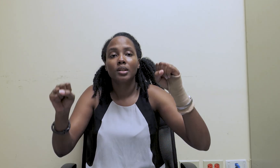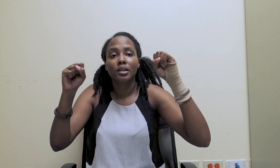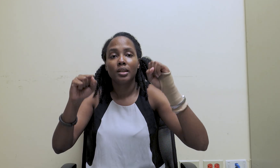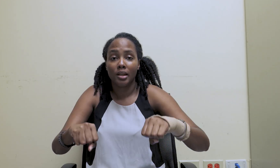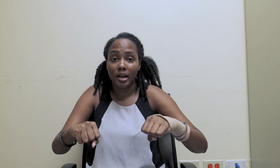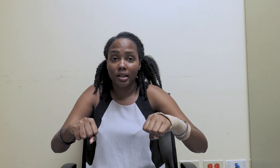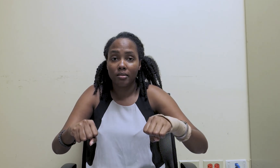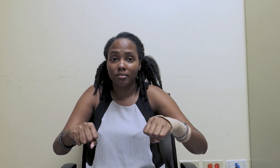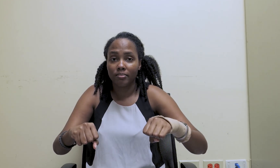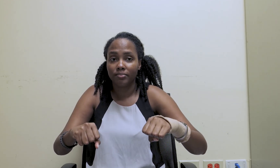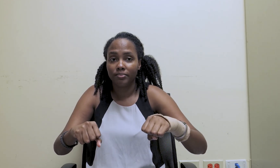can